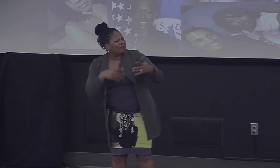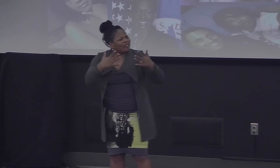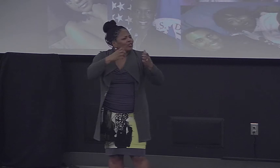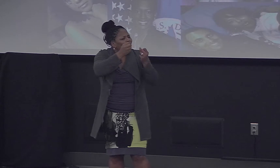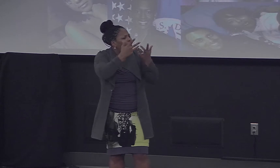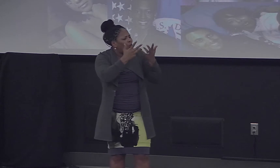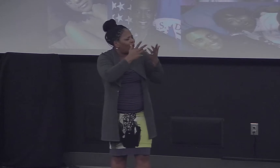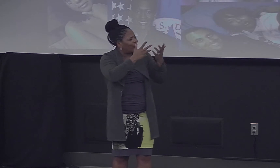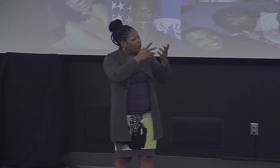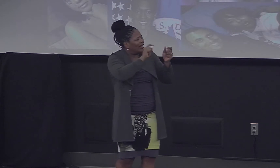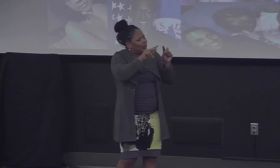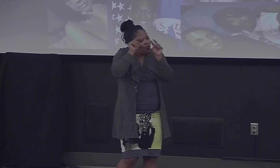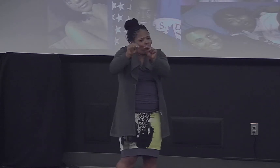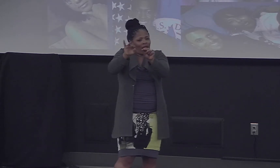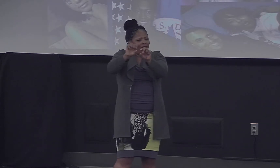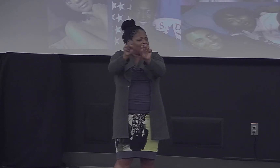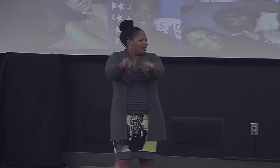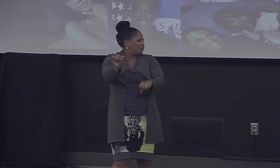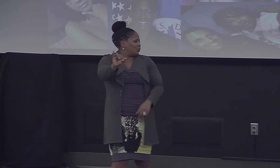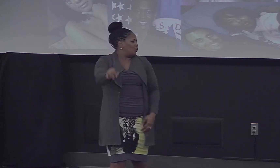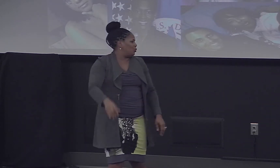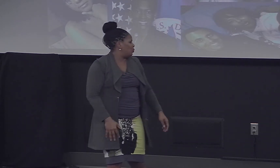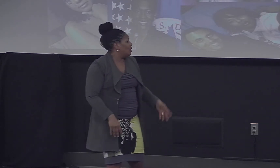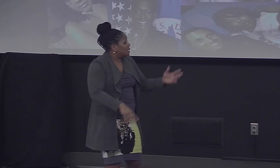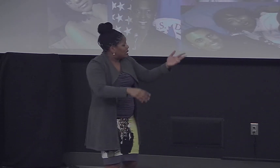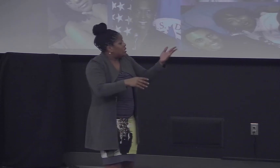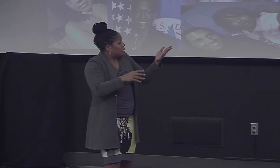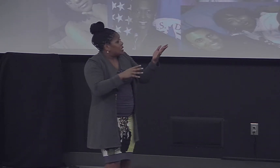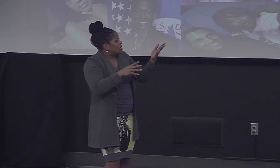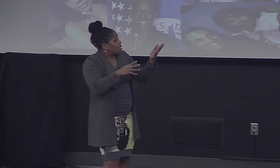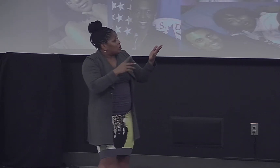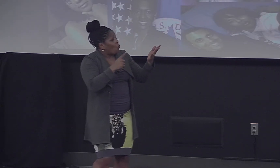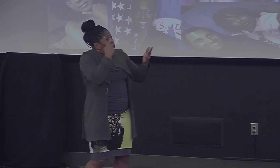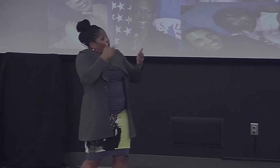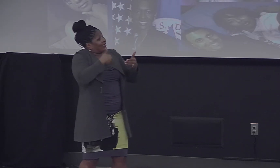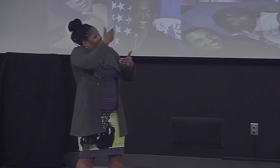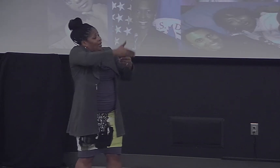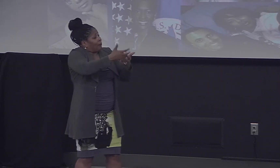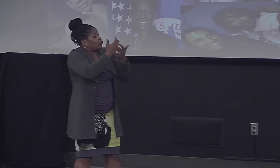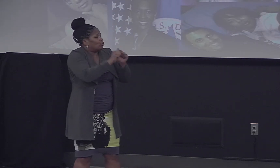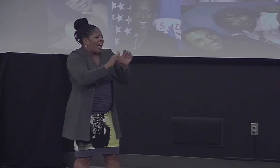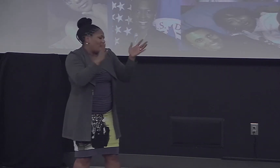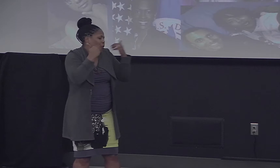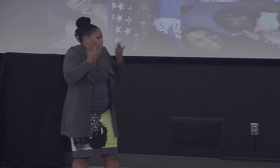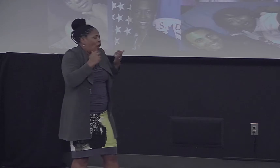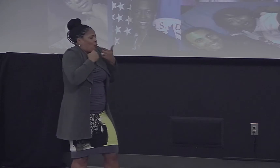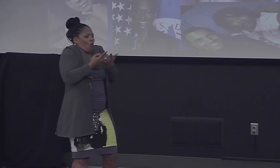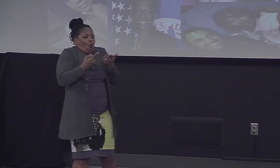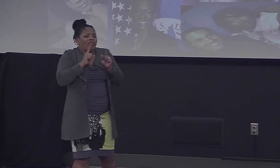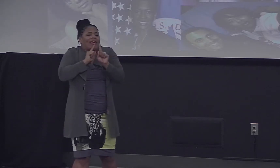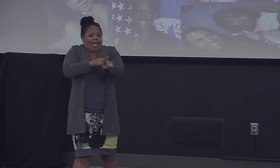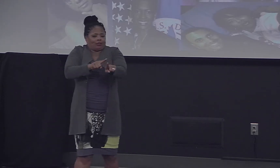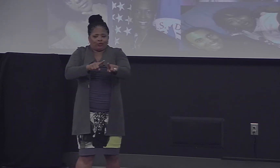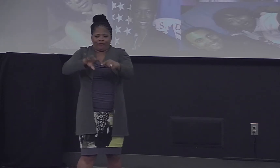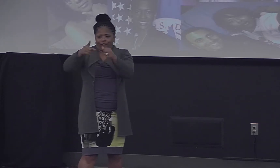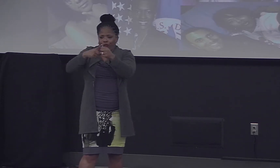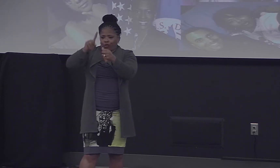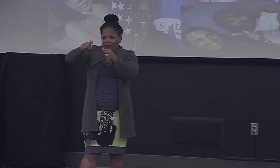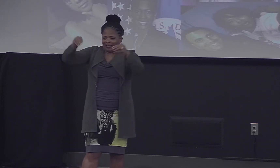others. Where does that idea of previously the way we scheduled, of people getting their preference, how does that fit in